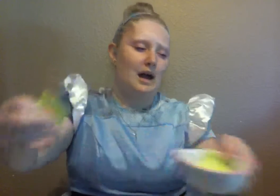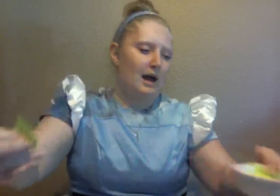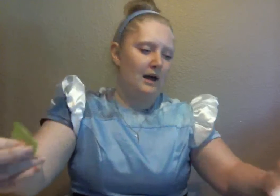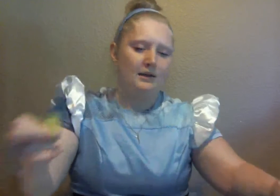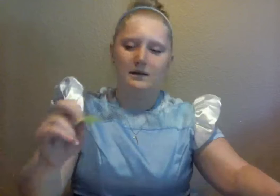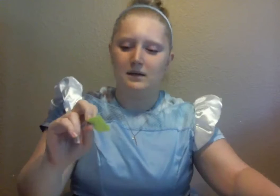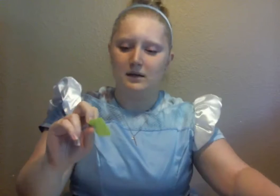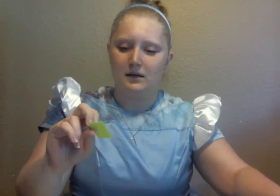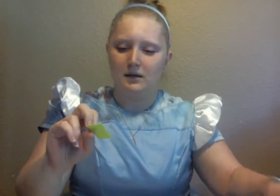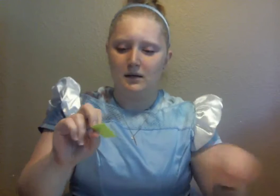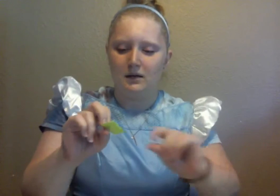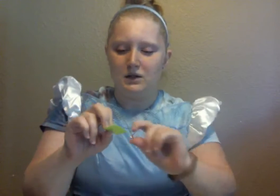got